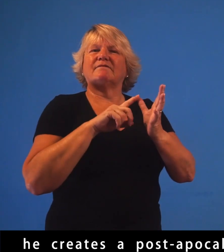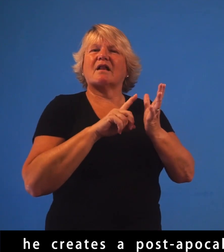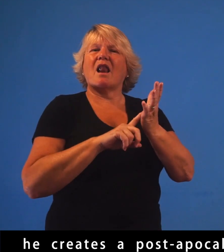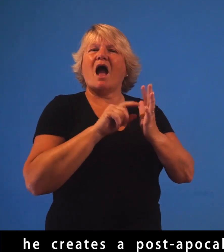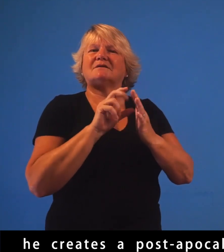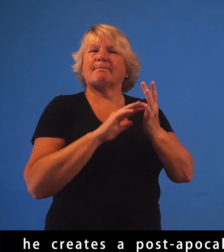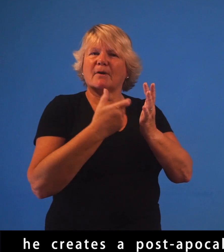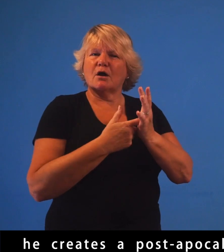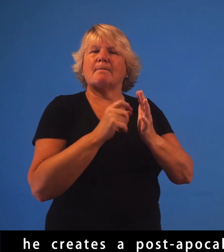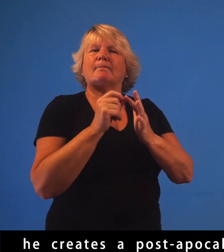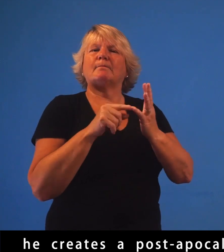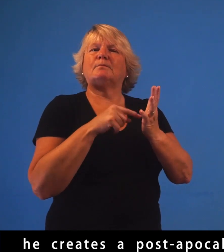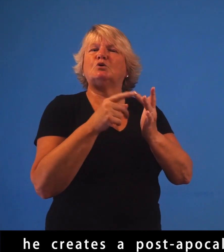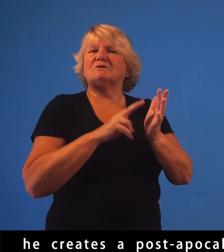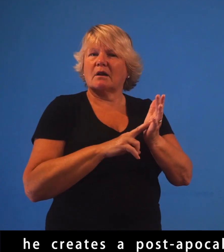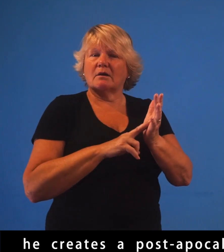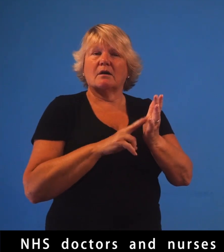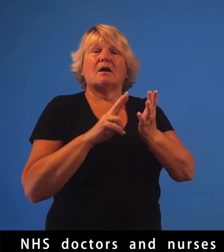Russian President Vladimir Putin,